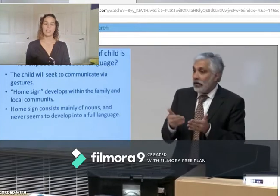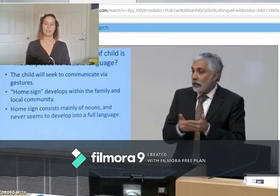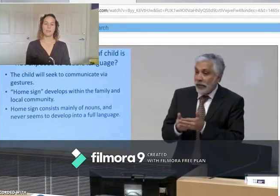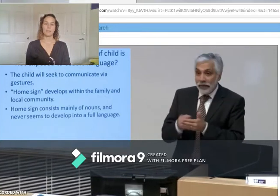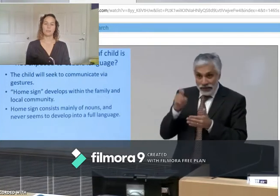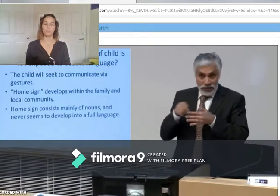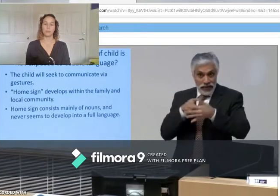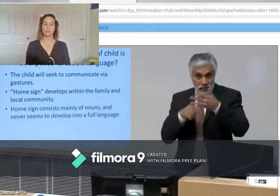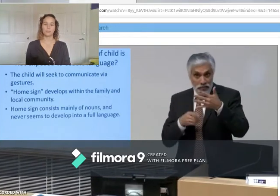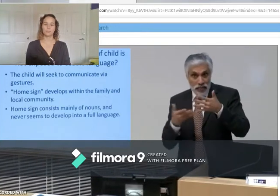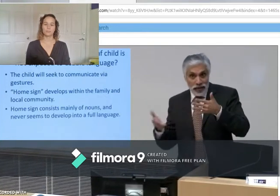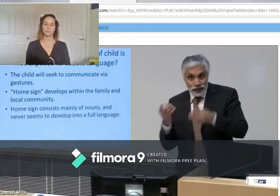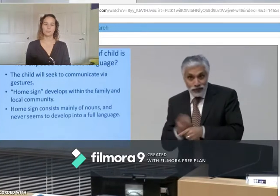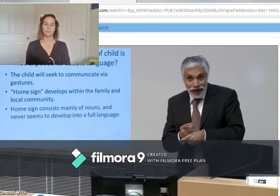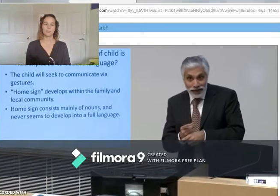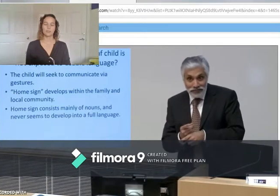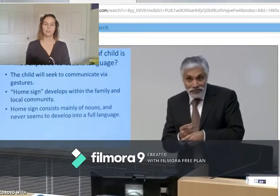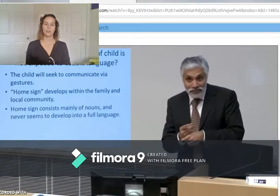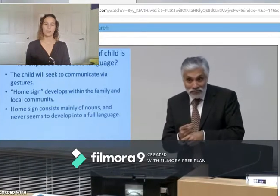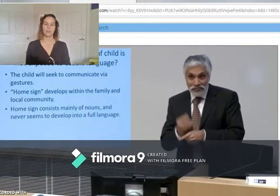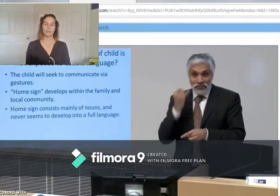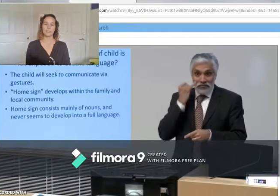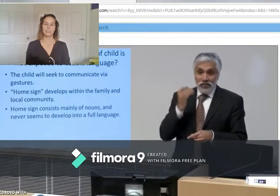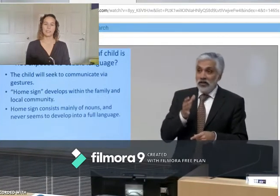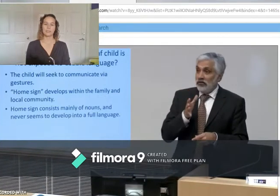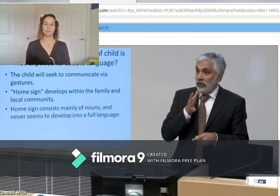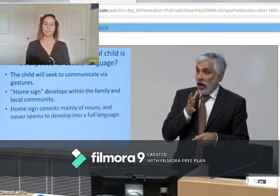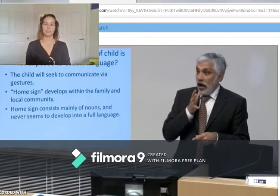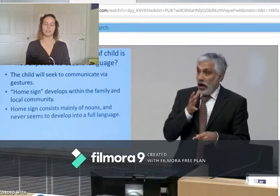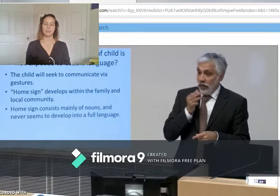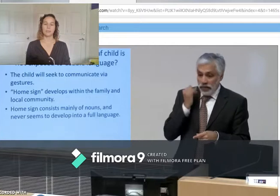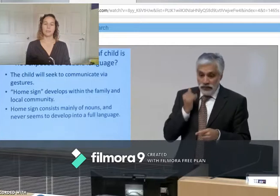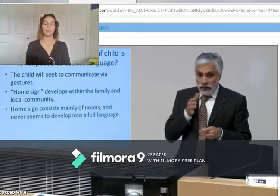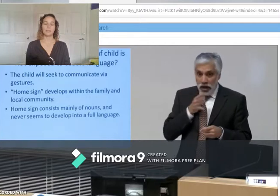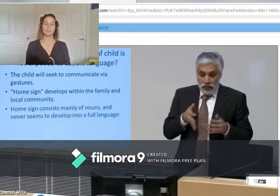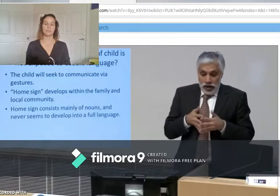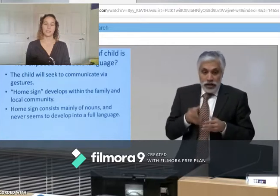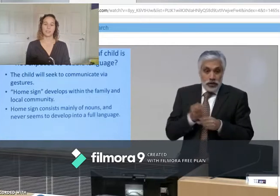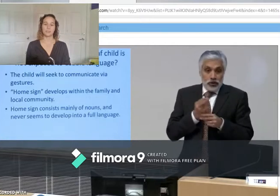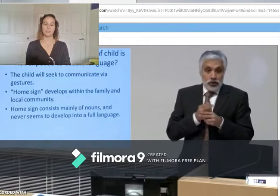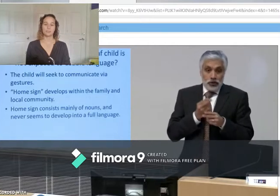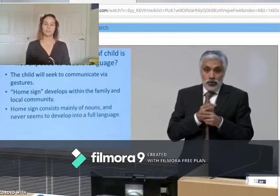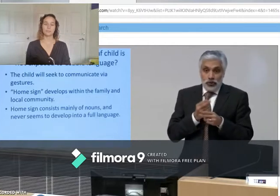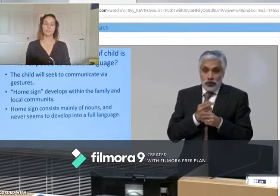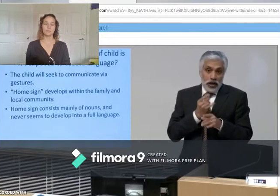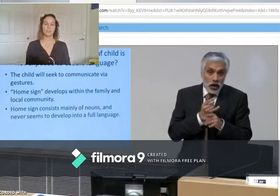Let's say a baby was born. A baby needs different needs. A baby needs different